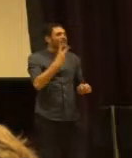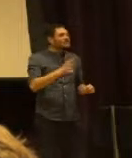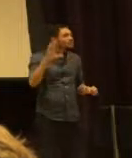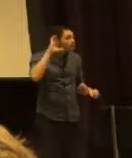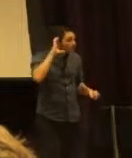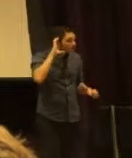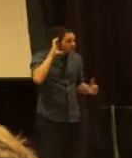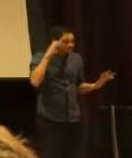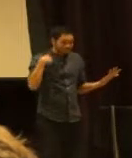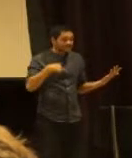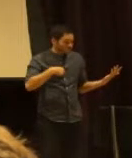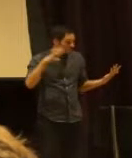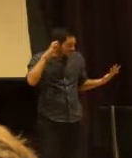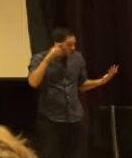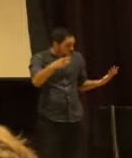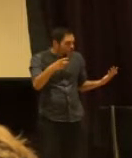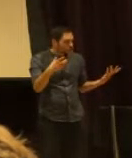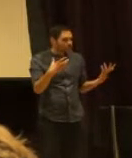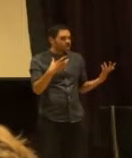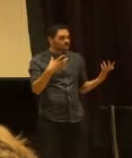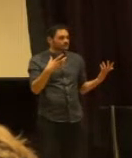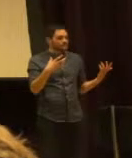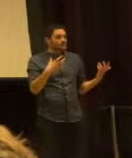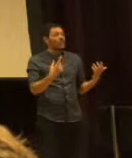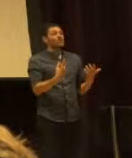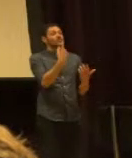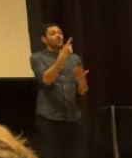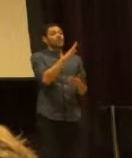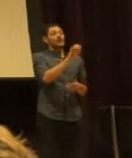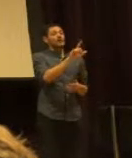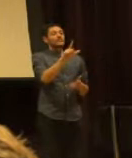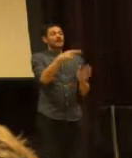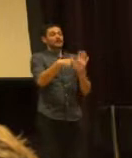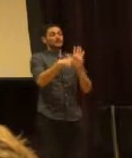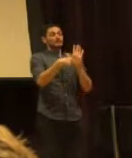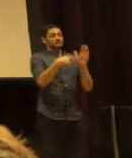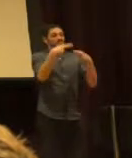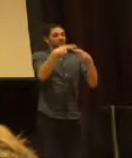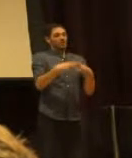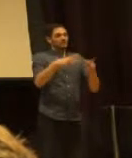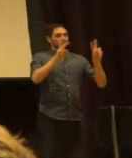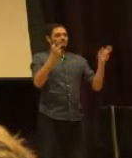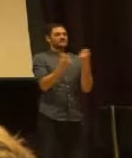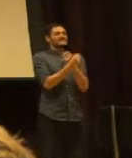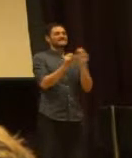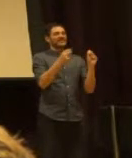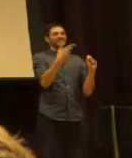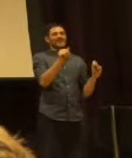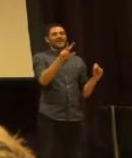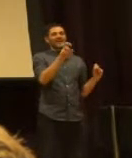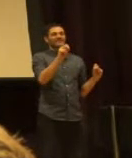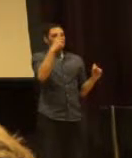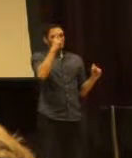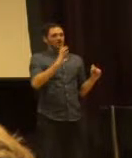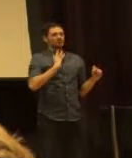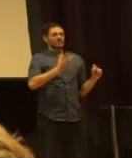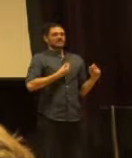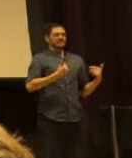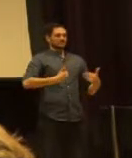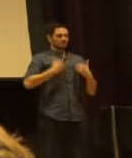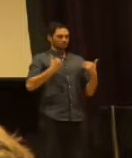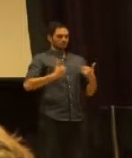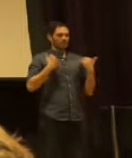action. One of those 4 bills is the Safe Haven for Trans Youth and Families Act. Our agenda was voted on by hundreds